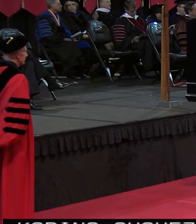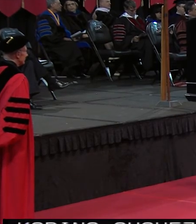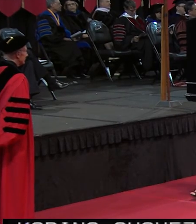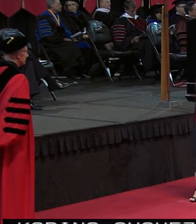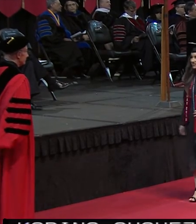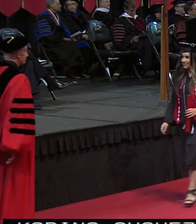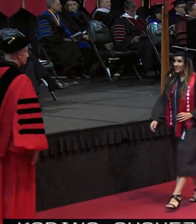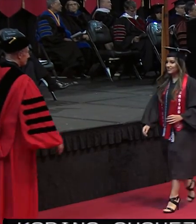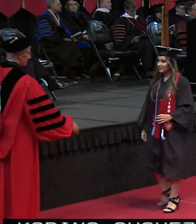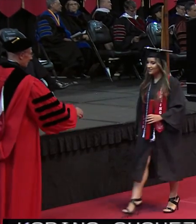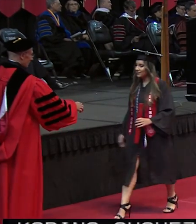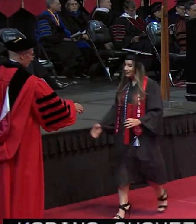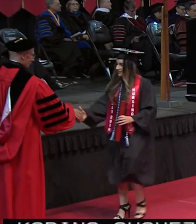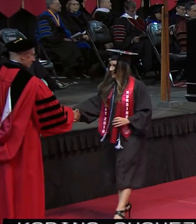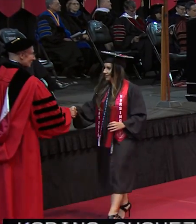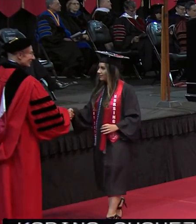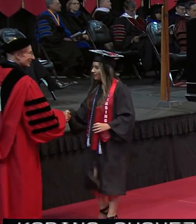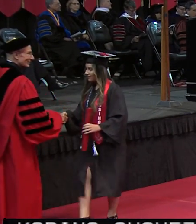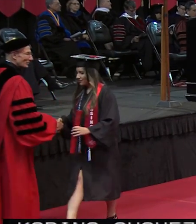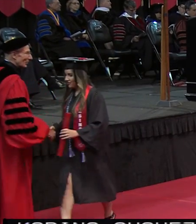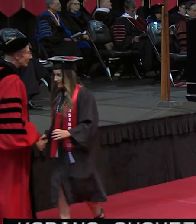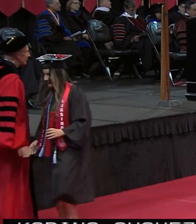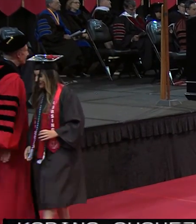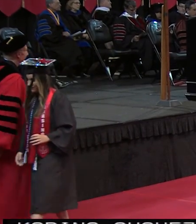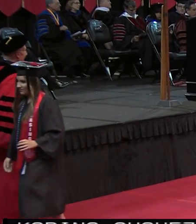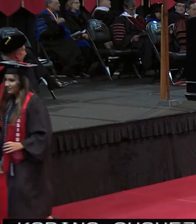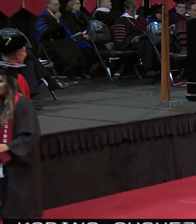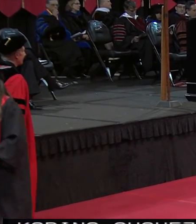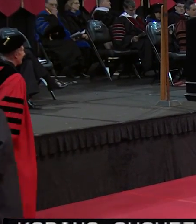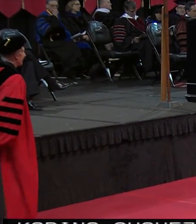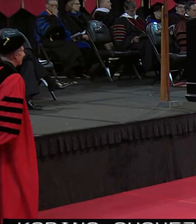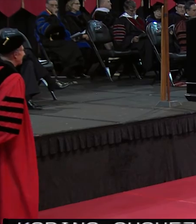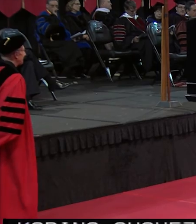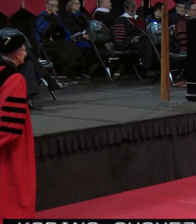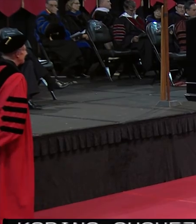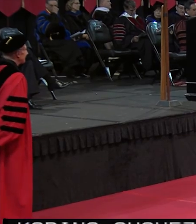Graduating magna cum laude, Heidi Robinson Cooper.